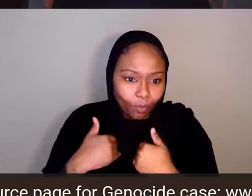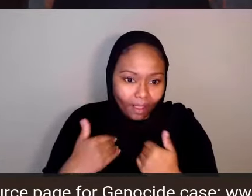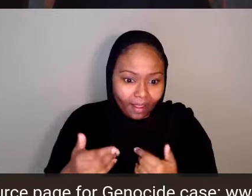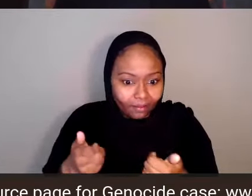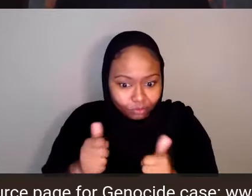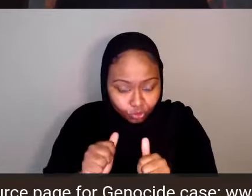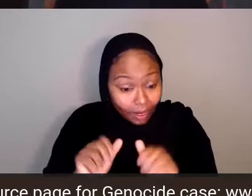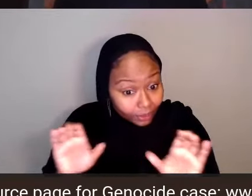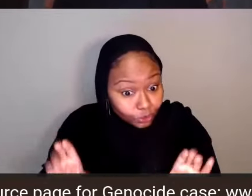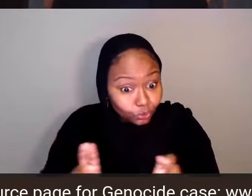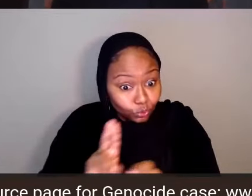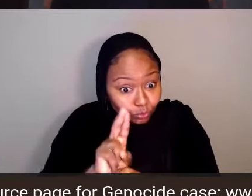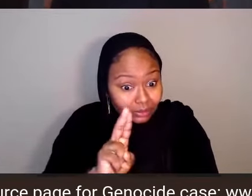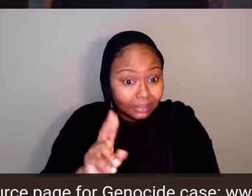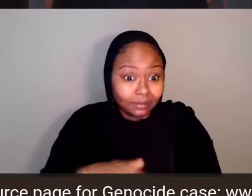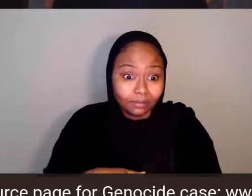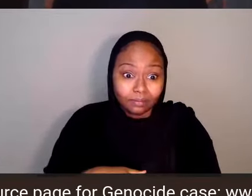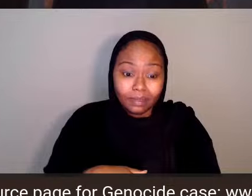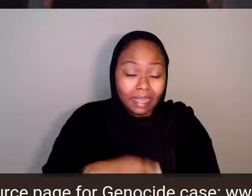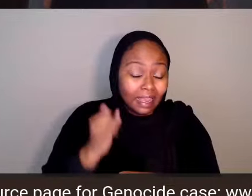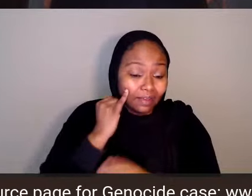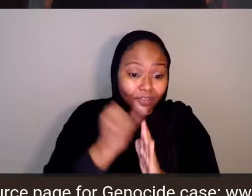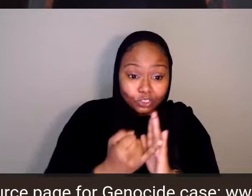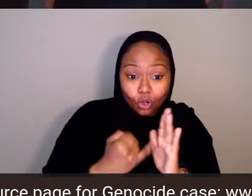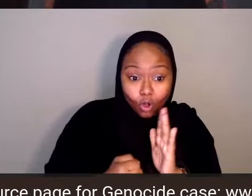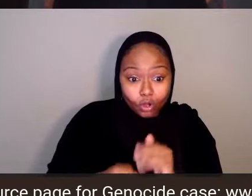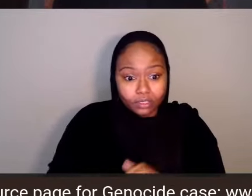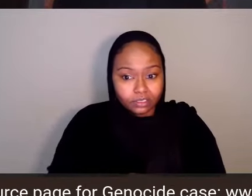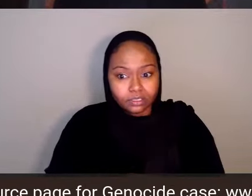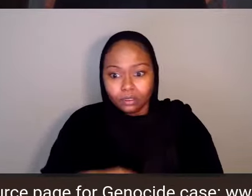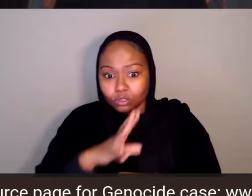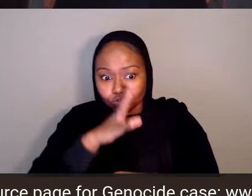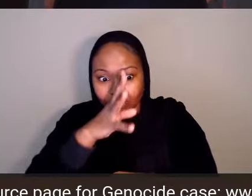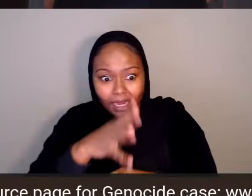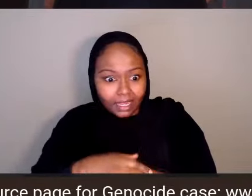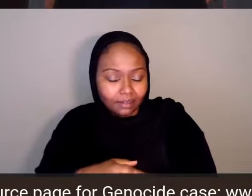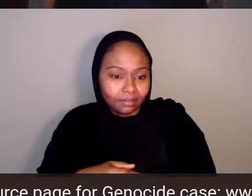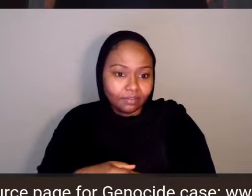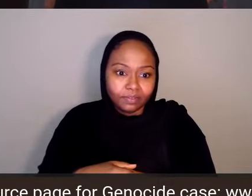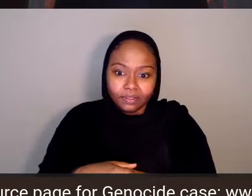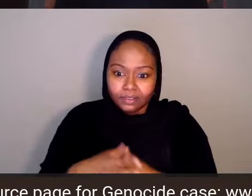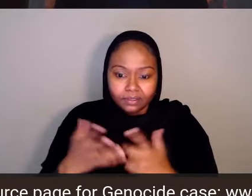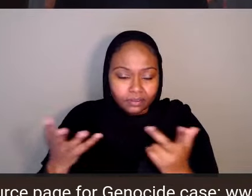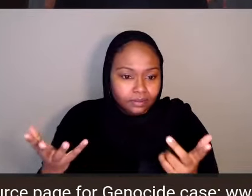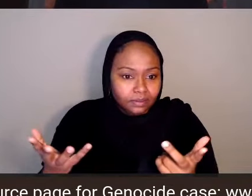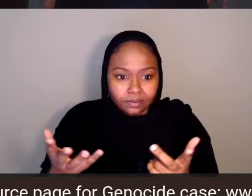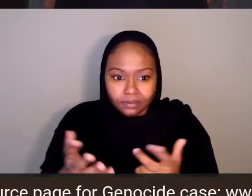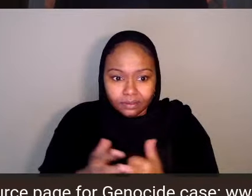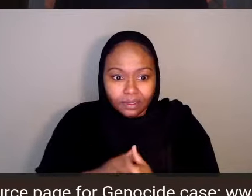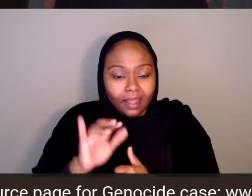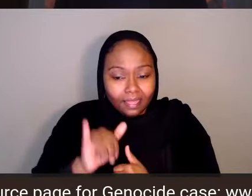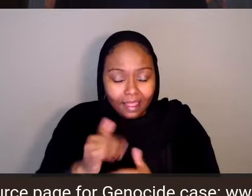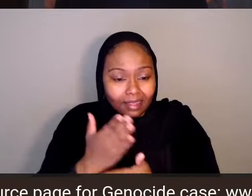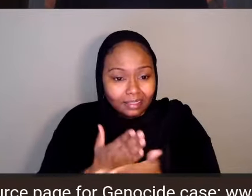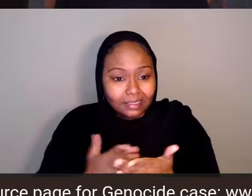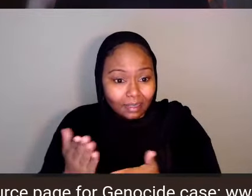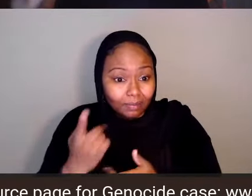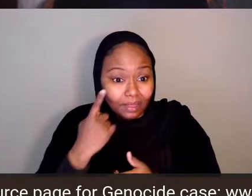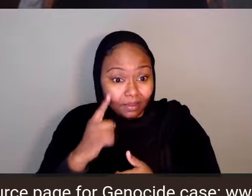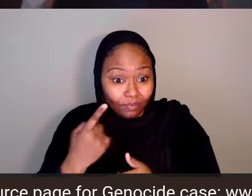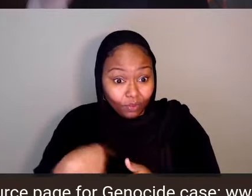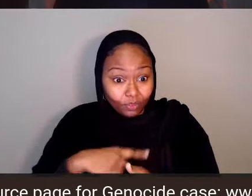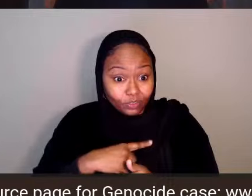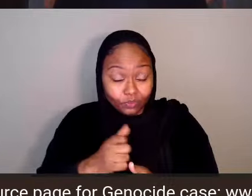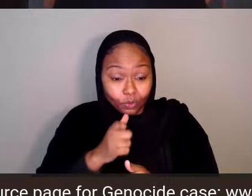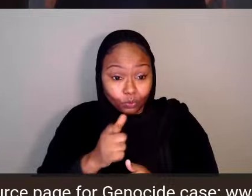bear, whether it's in the arts or the creative spaces especially. I think that is something for those of us who maybe